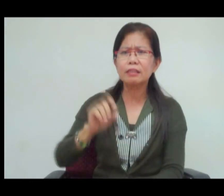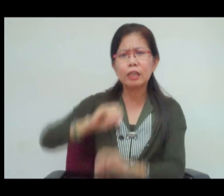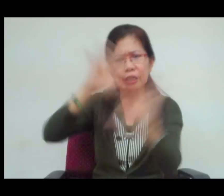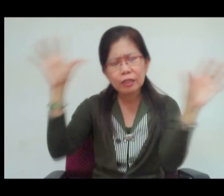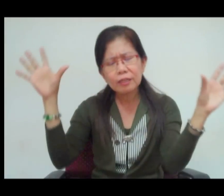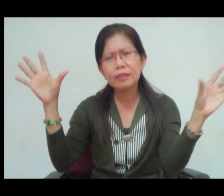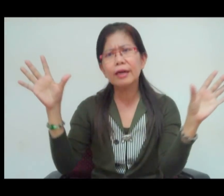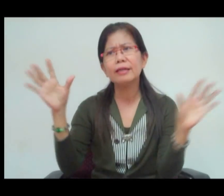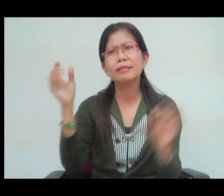clear and it's